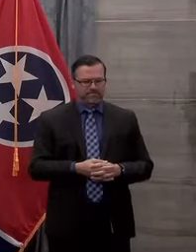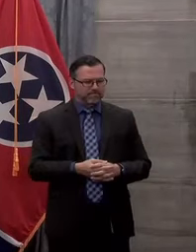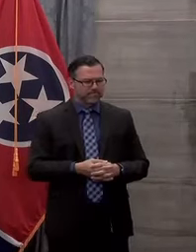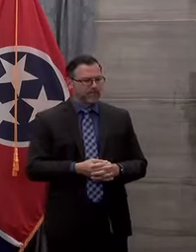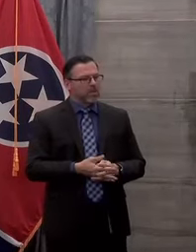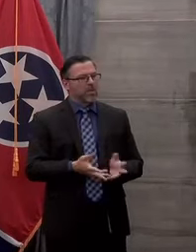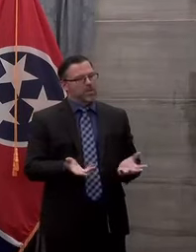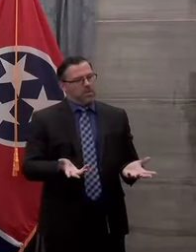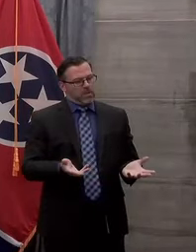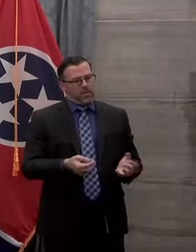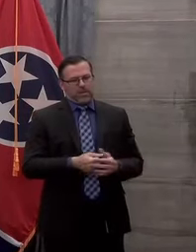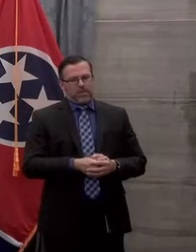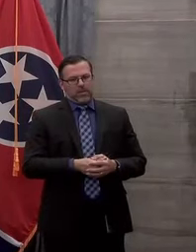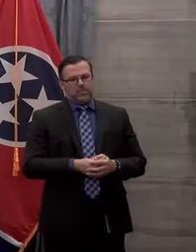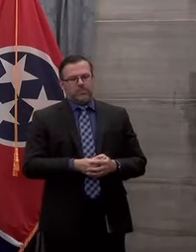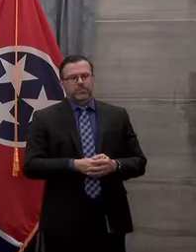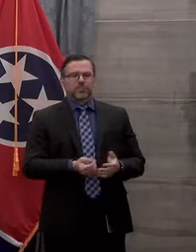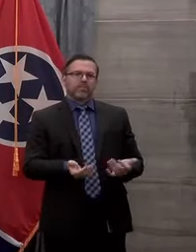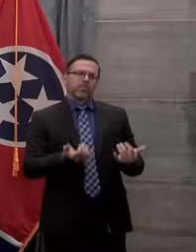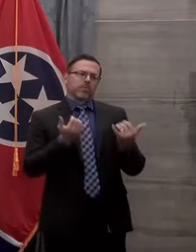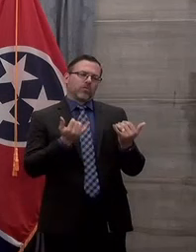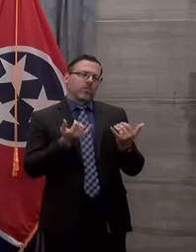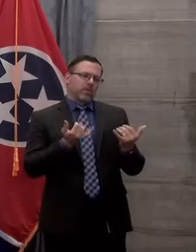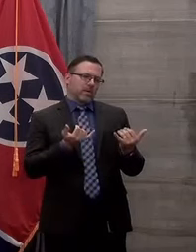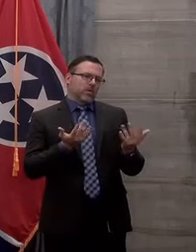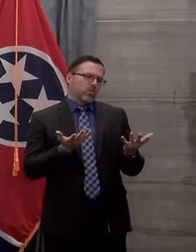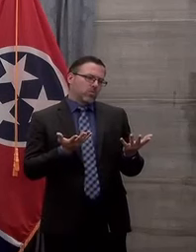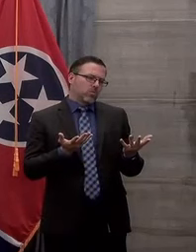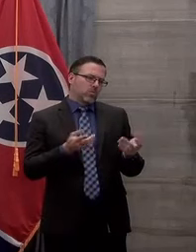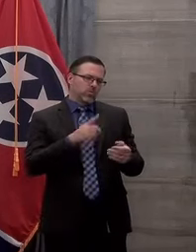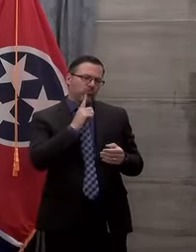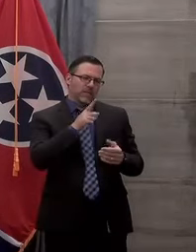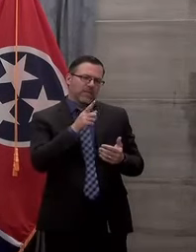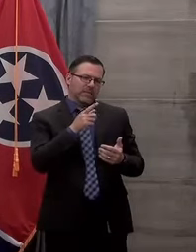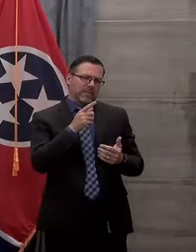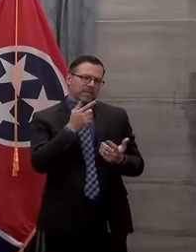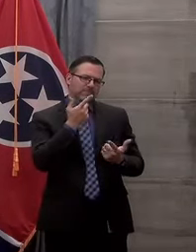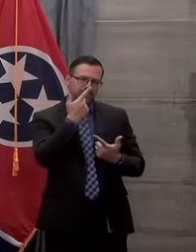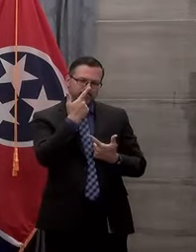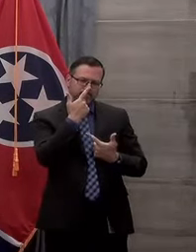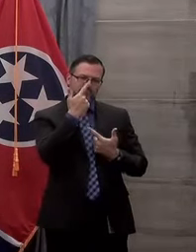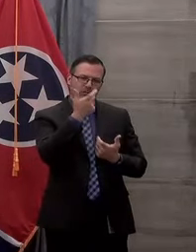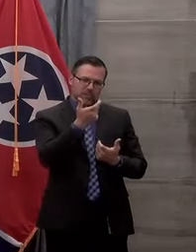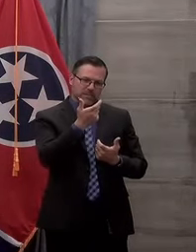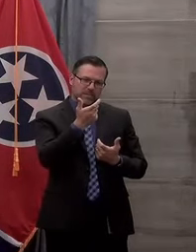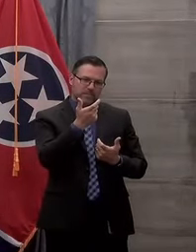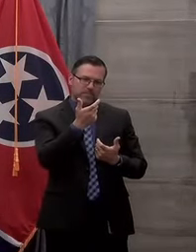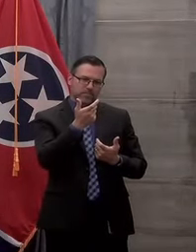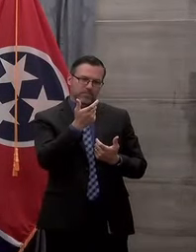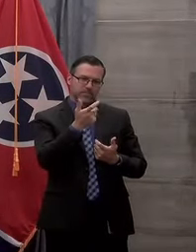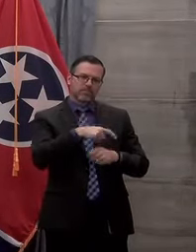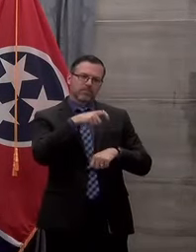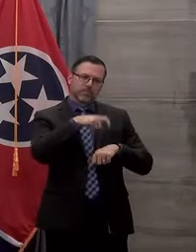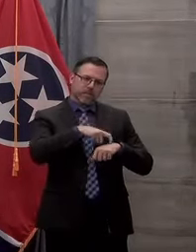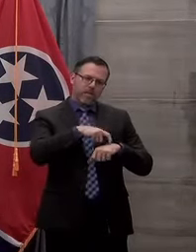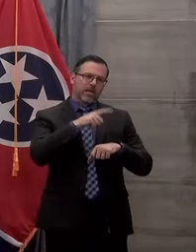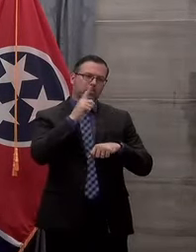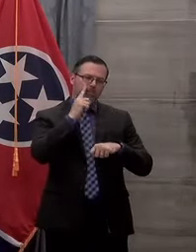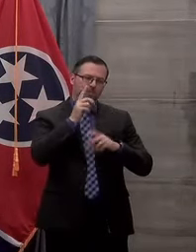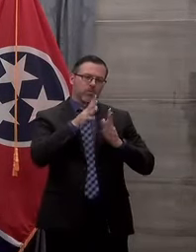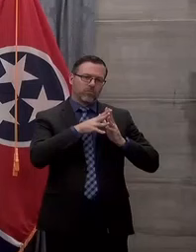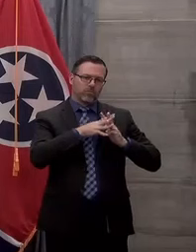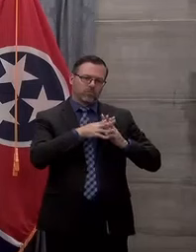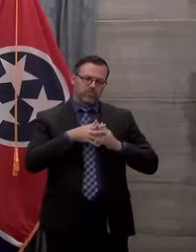I think we're in a place right now in our country that's unique. This country has, I'll just say broadly before